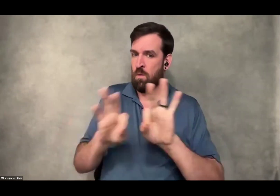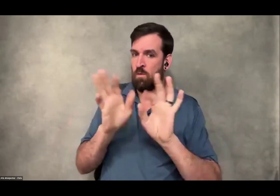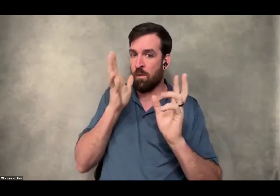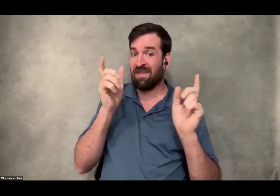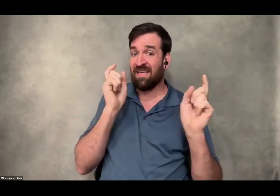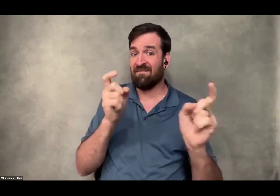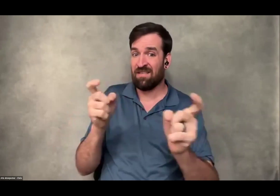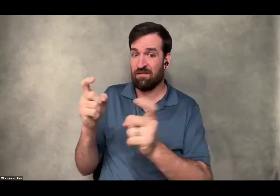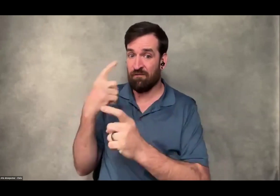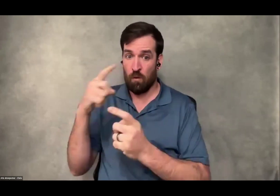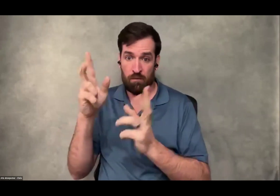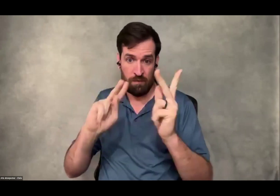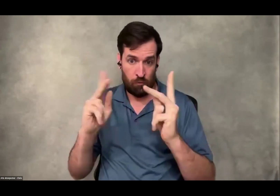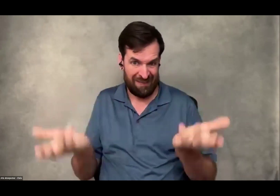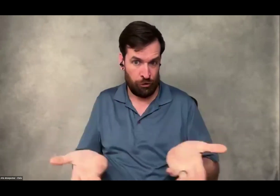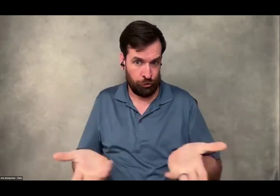gifts for those who come in person.